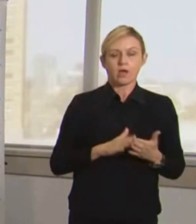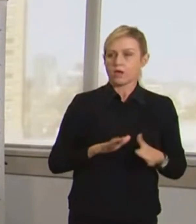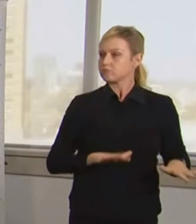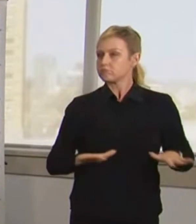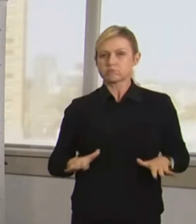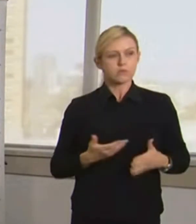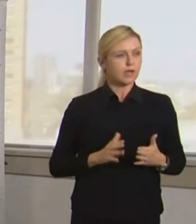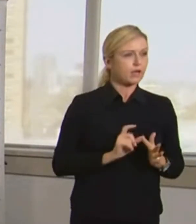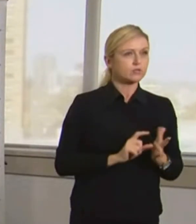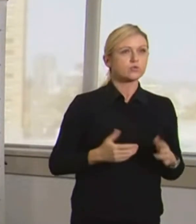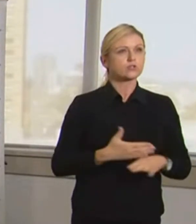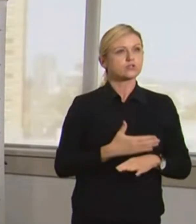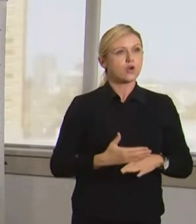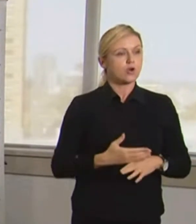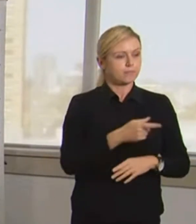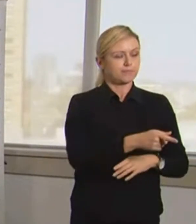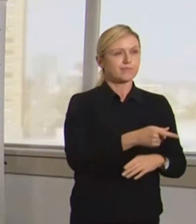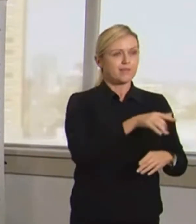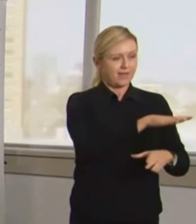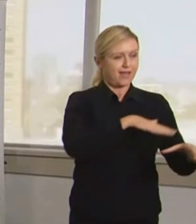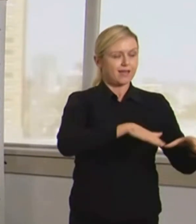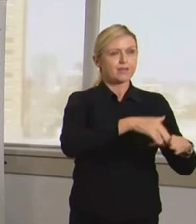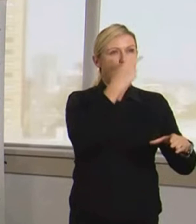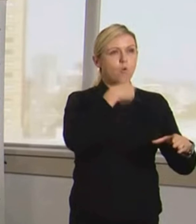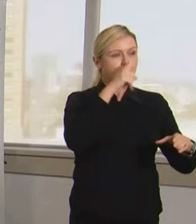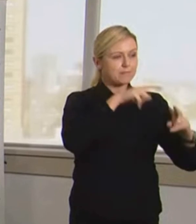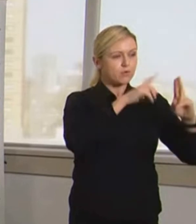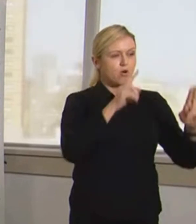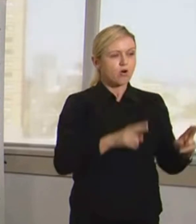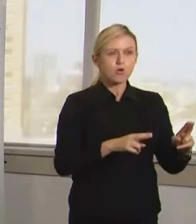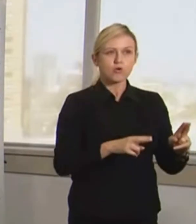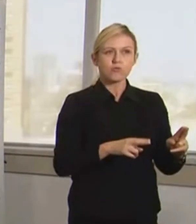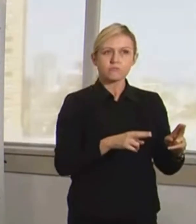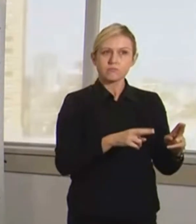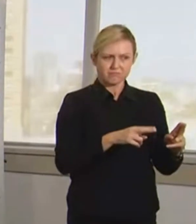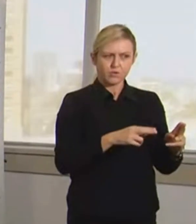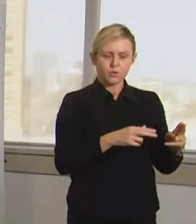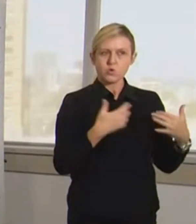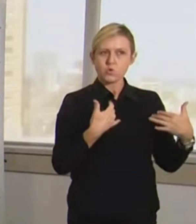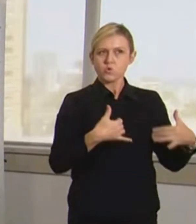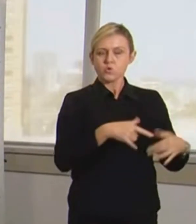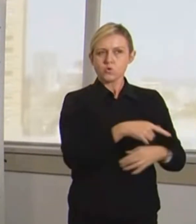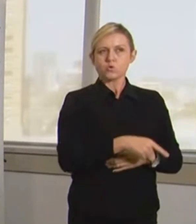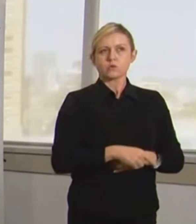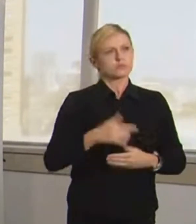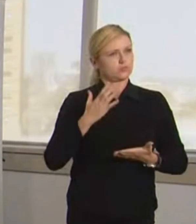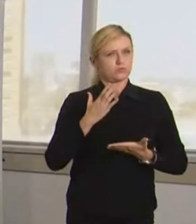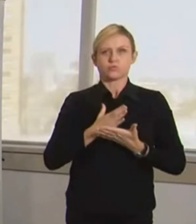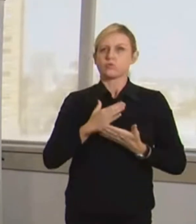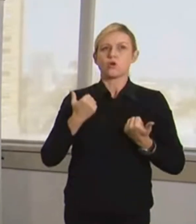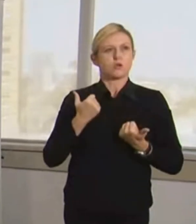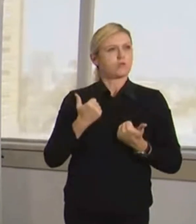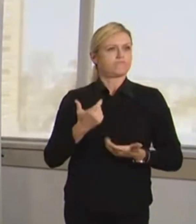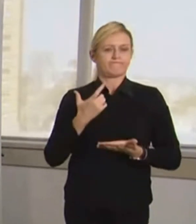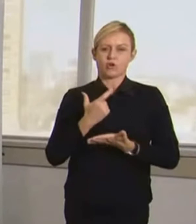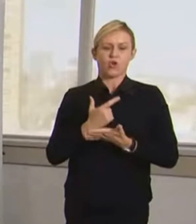much intensity within this aged care facility. They've done a lot of work. I mean, I can't tell you how many discussions I've had with New